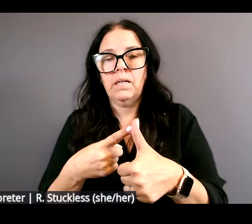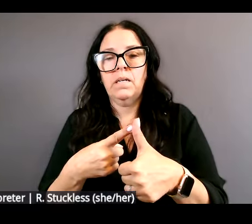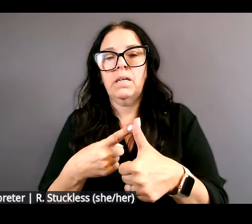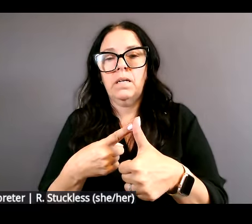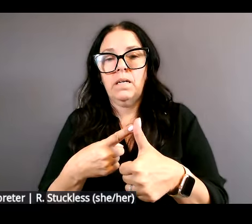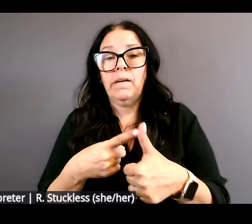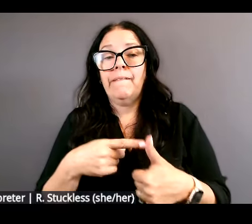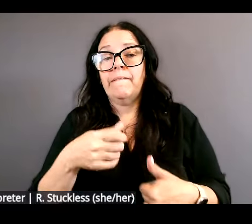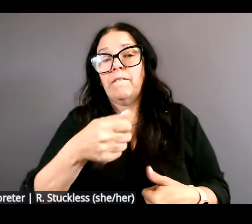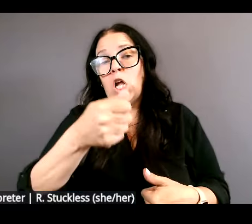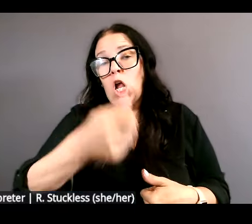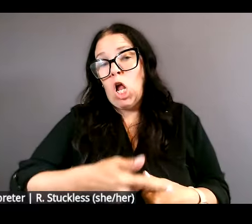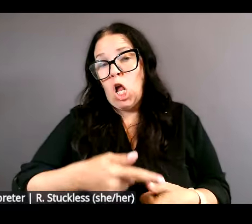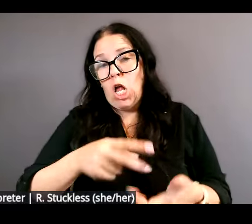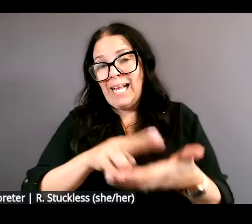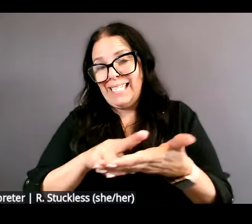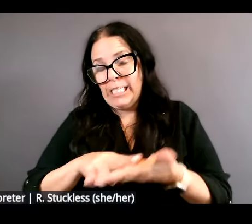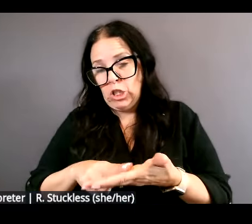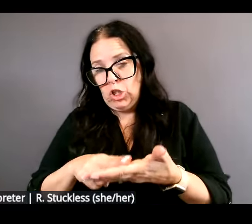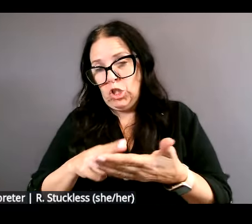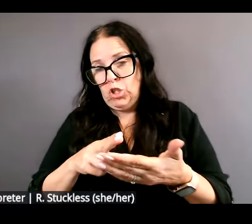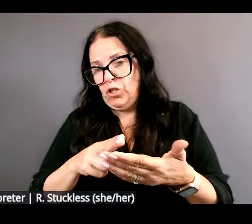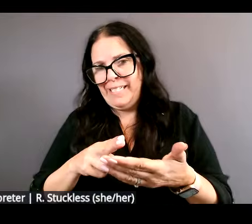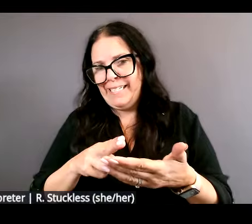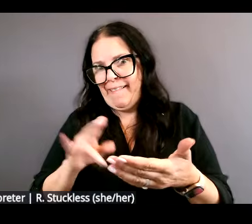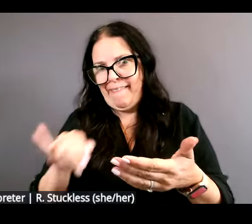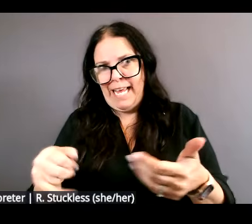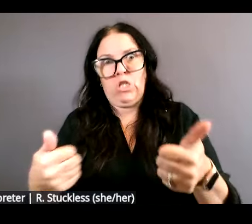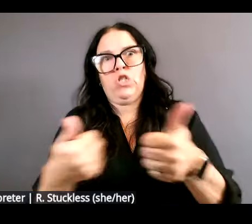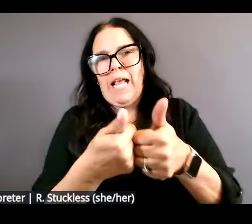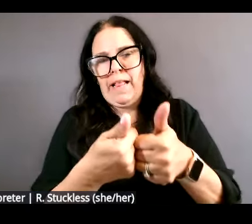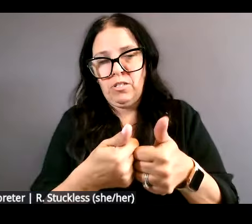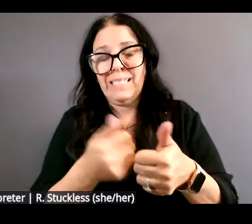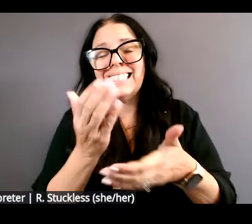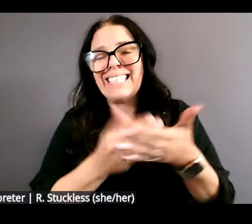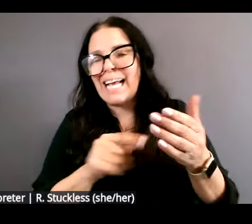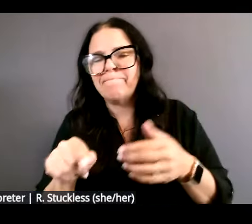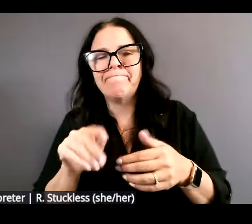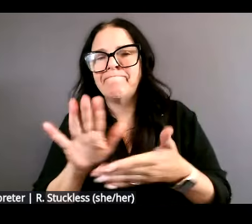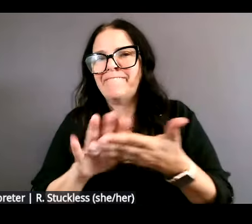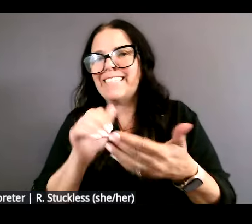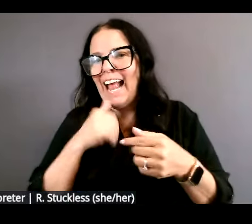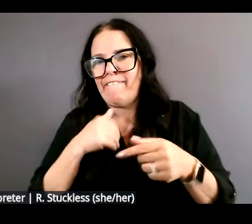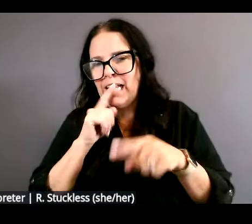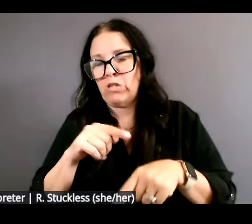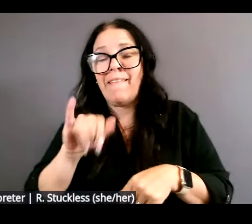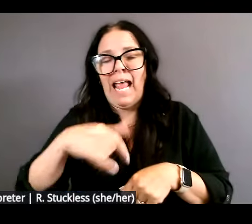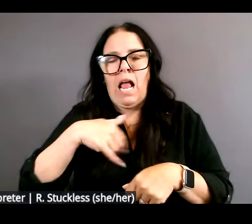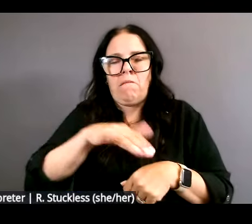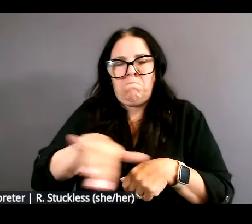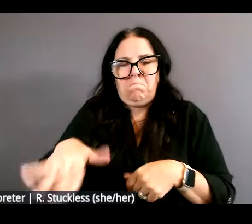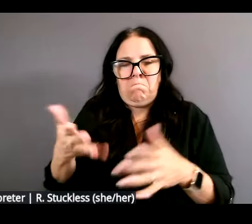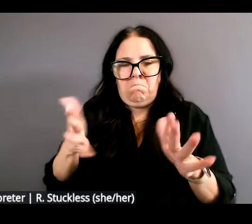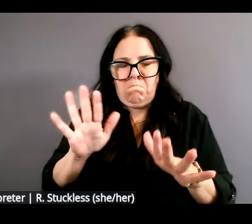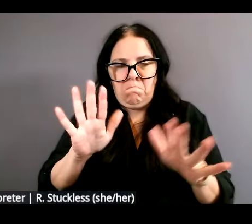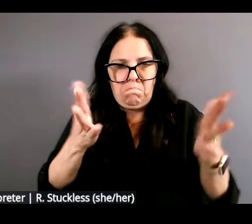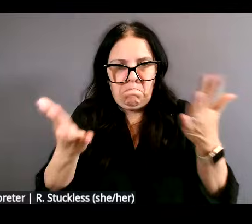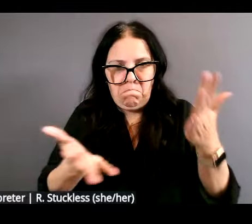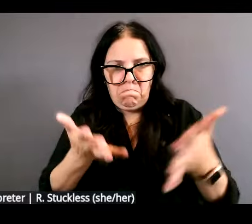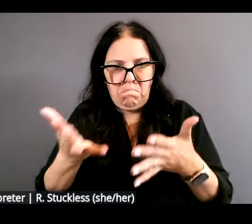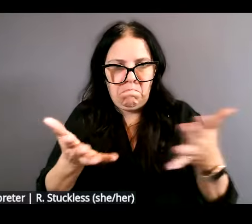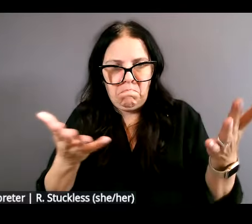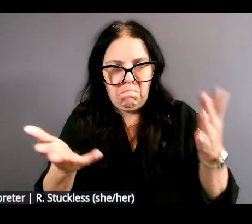Granted, we've had a couple, we can't get any detail on the individual. And I don't want to comment on that because that can happen. But